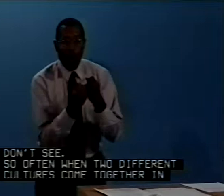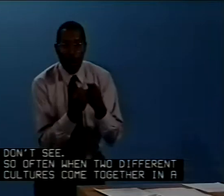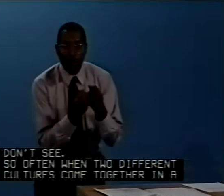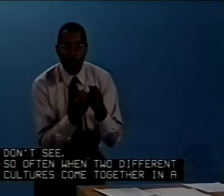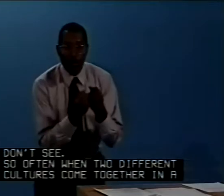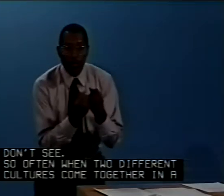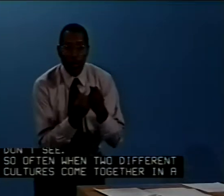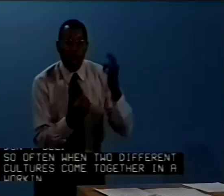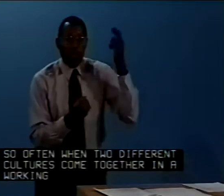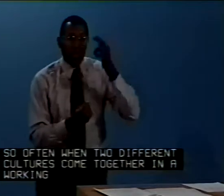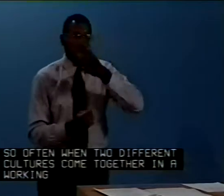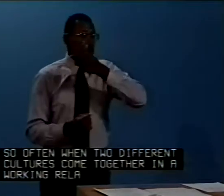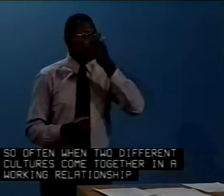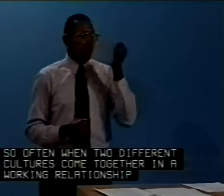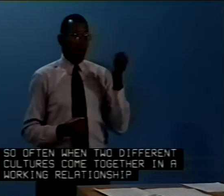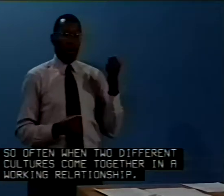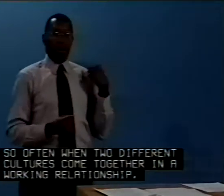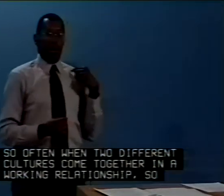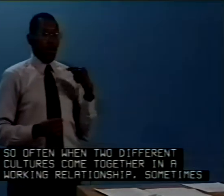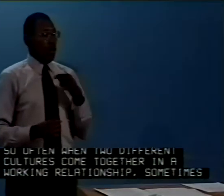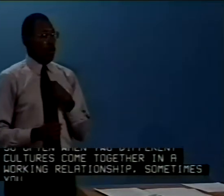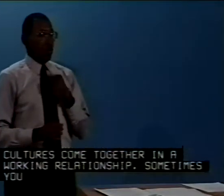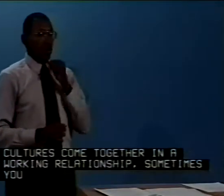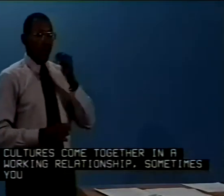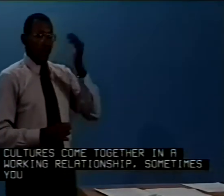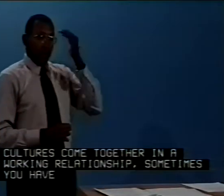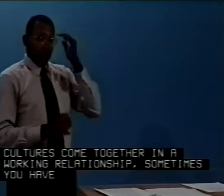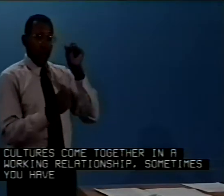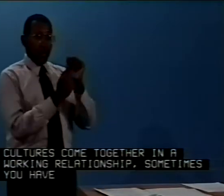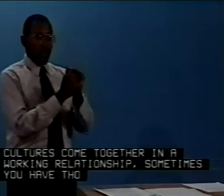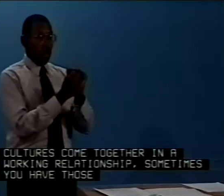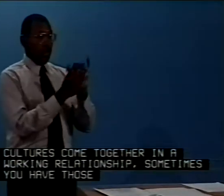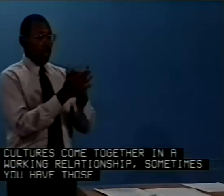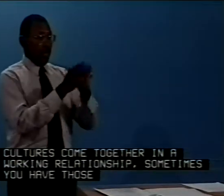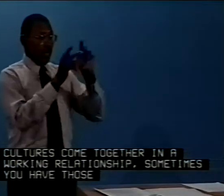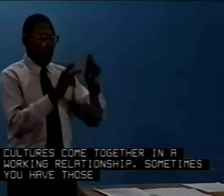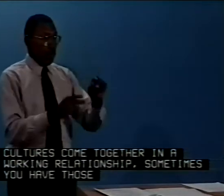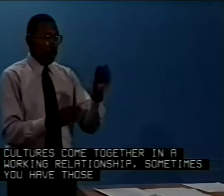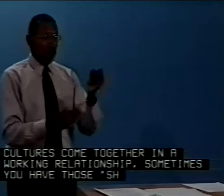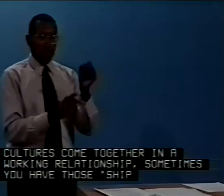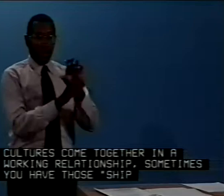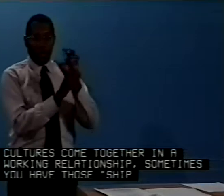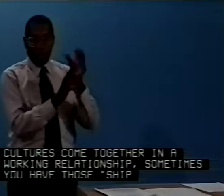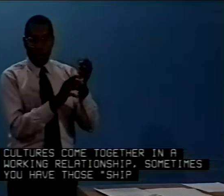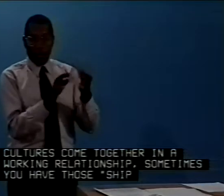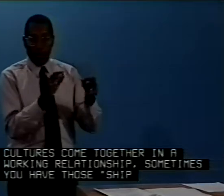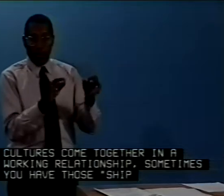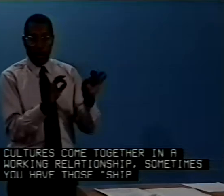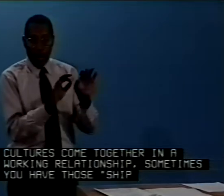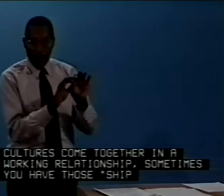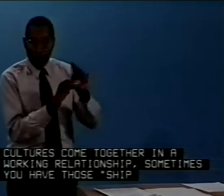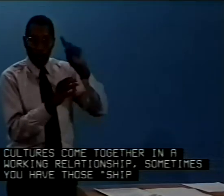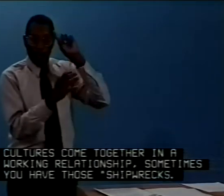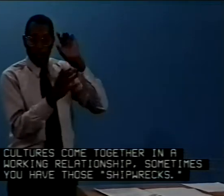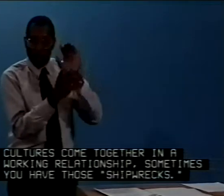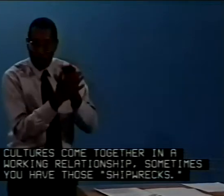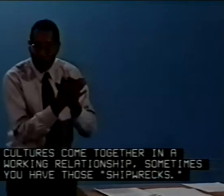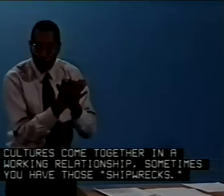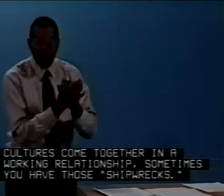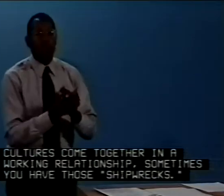sometimes you have those, quote, shipwrecks, end of quote. When we're not familiar with that person's culture, their values, and their